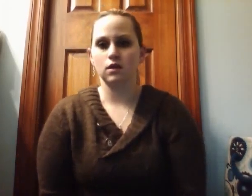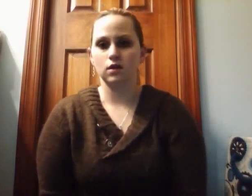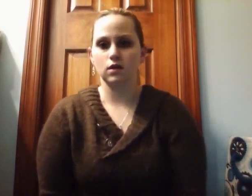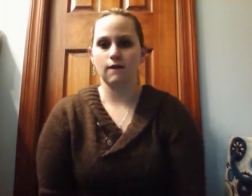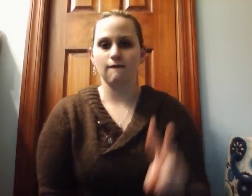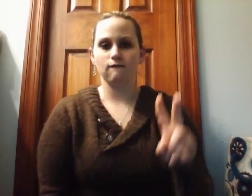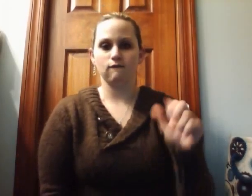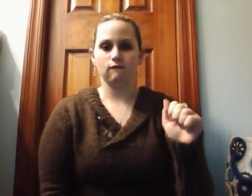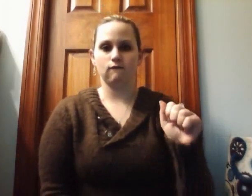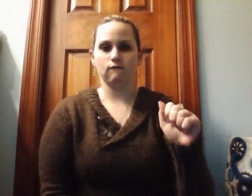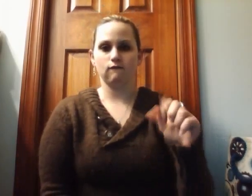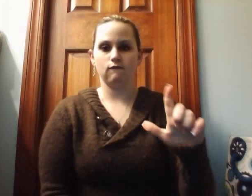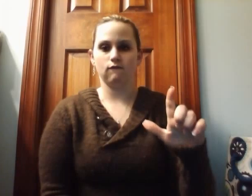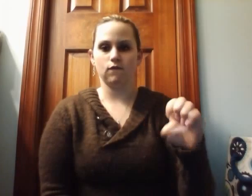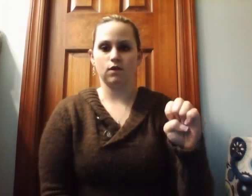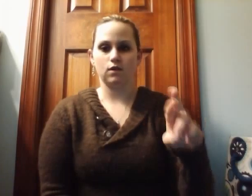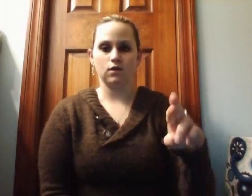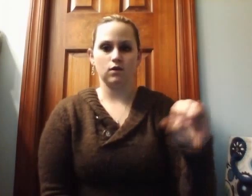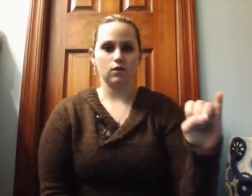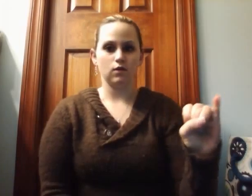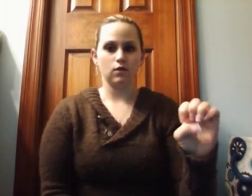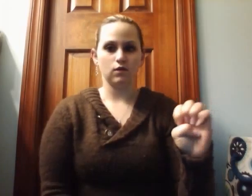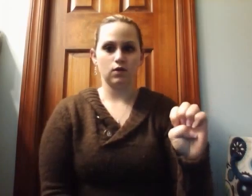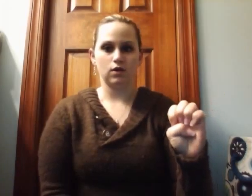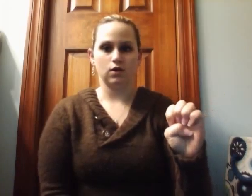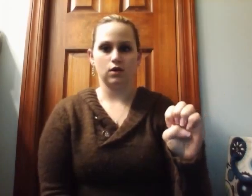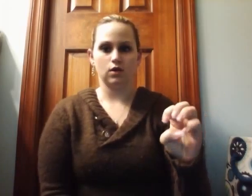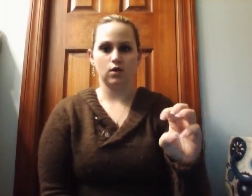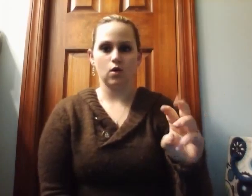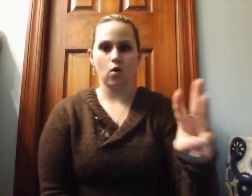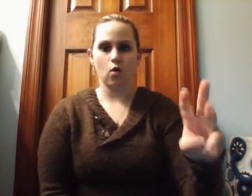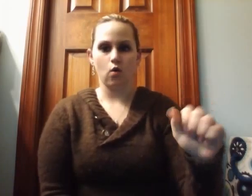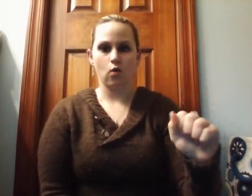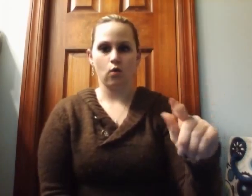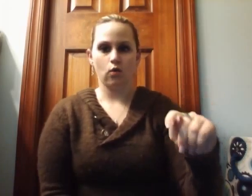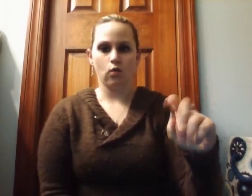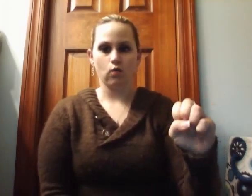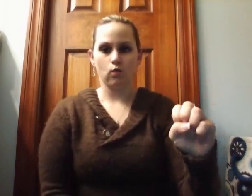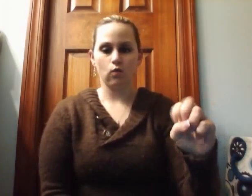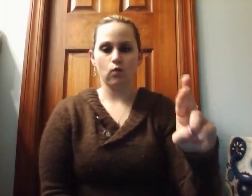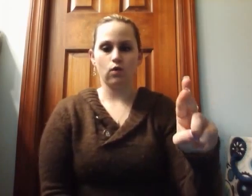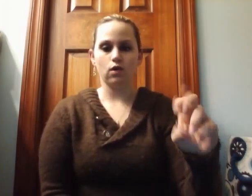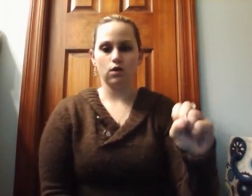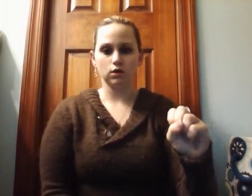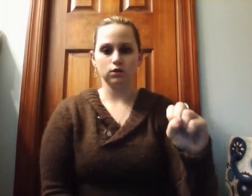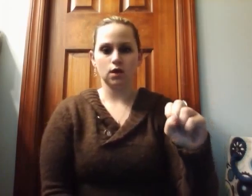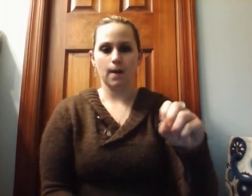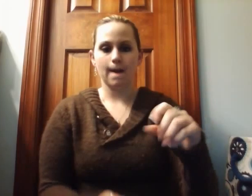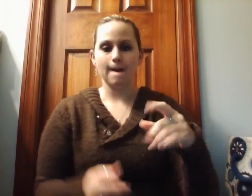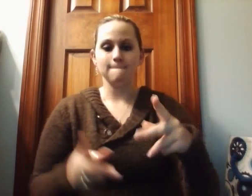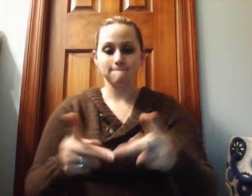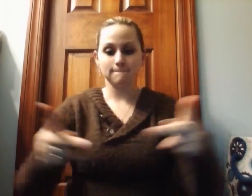Waters is a place that everybody should have access to and can reap the same benefits from in